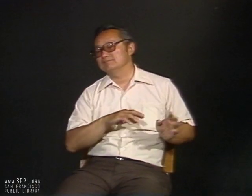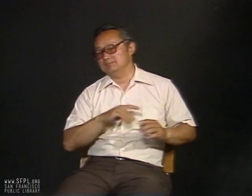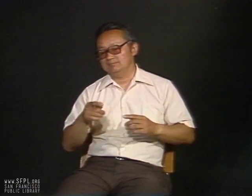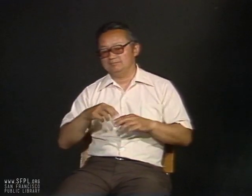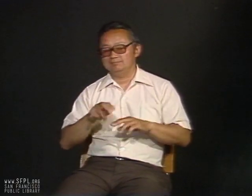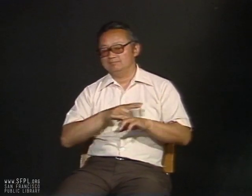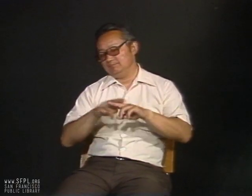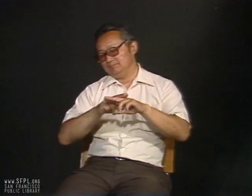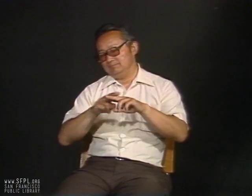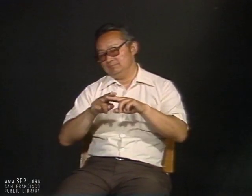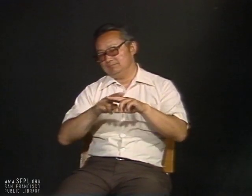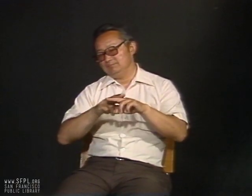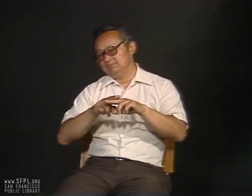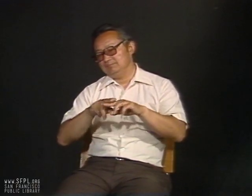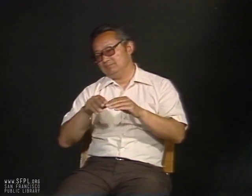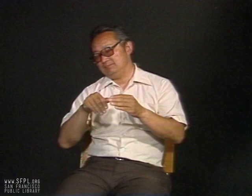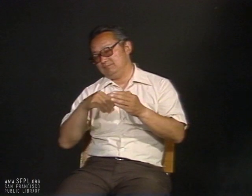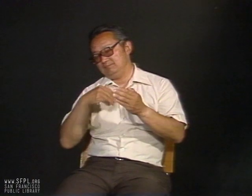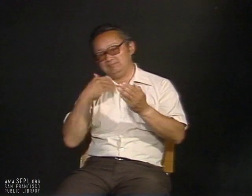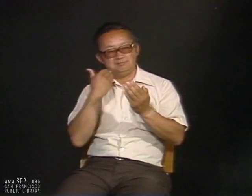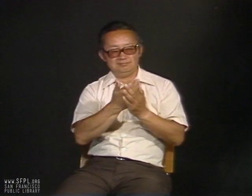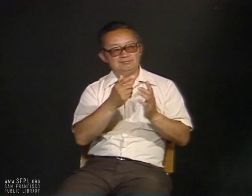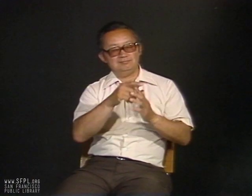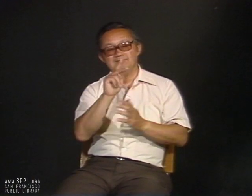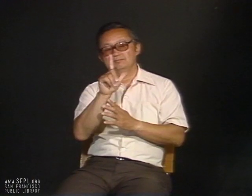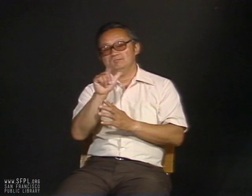When we finished packing, we took a train to Klamath Falls.